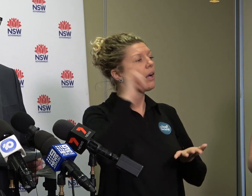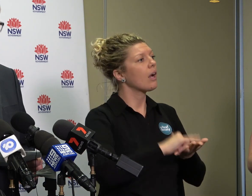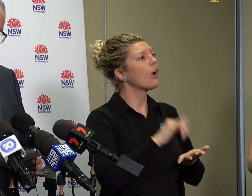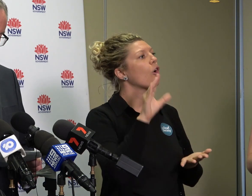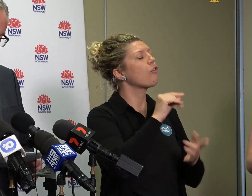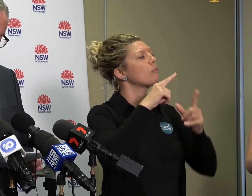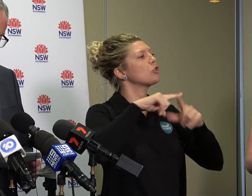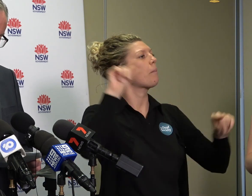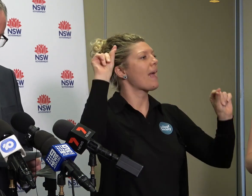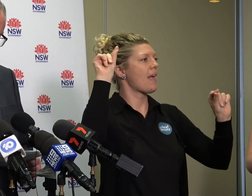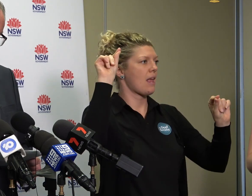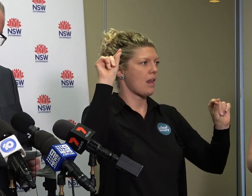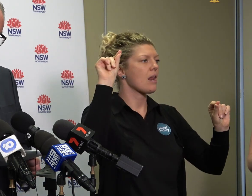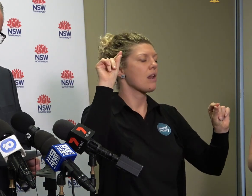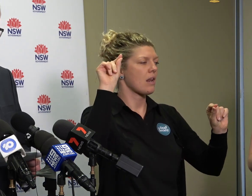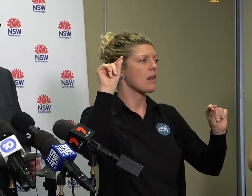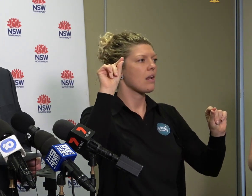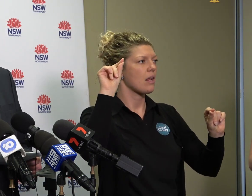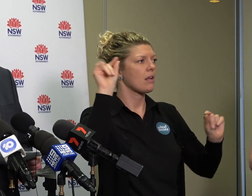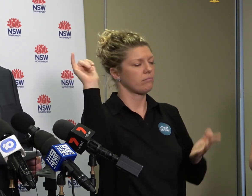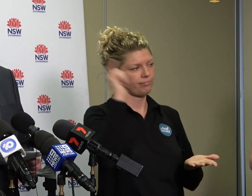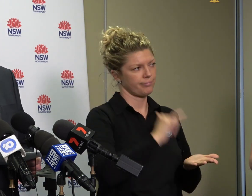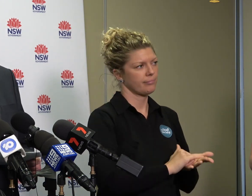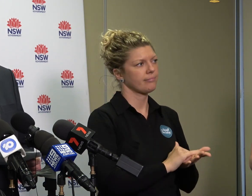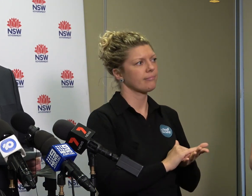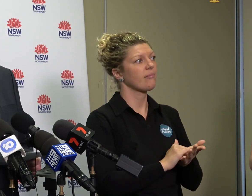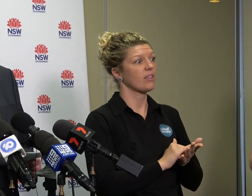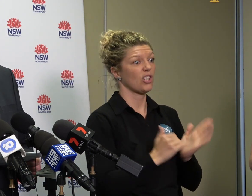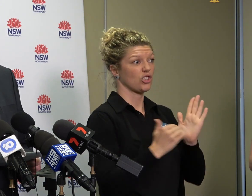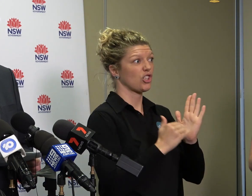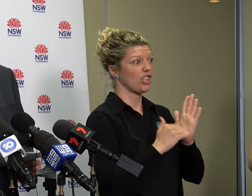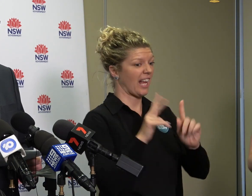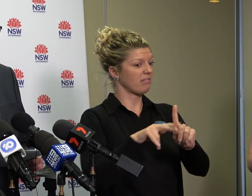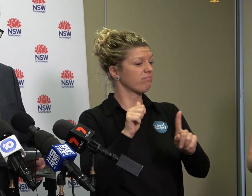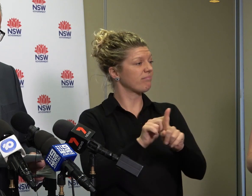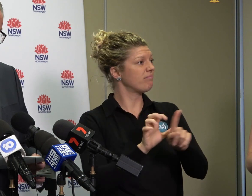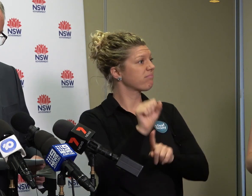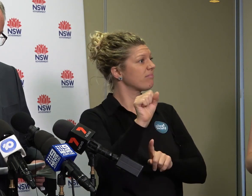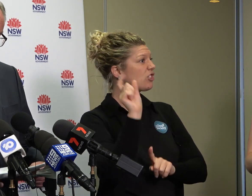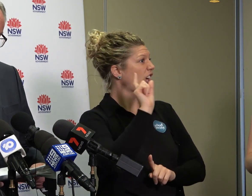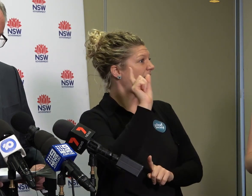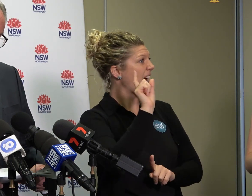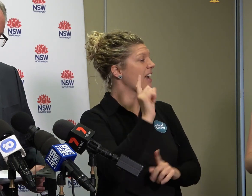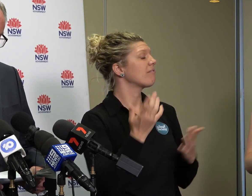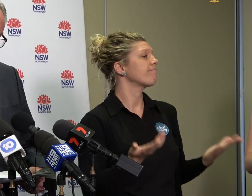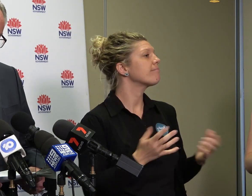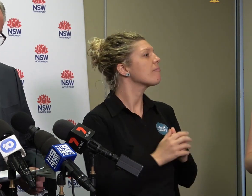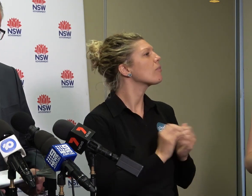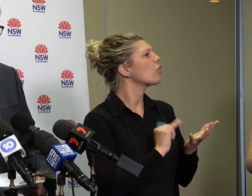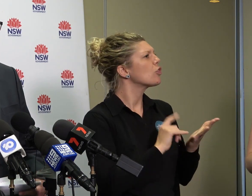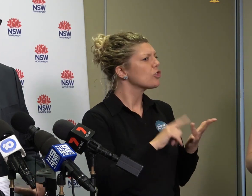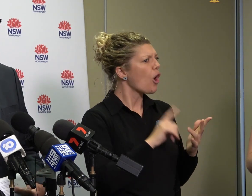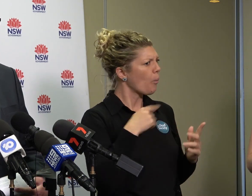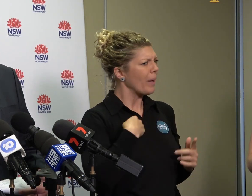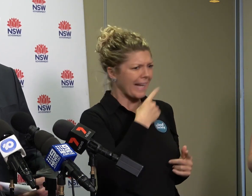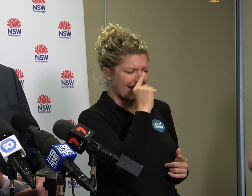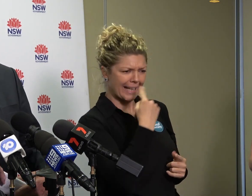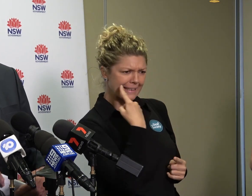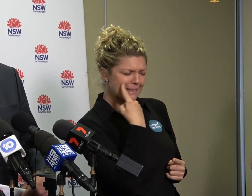from Japan, and again was diagnosed today. So we are seeing